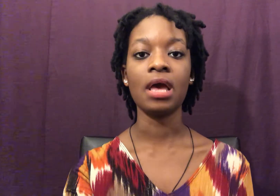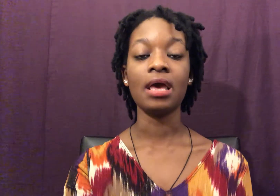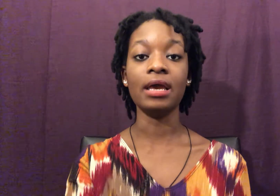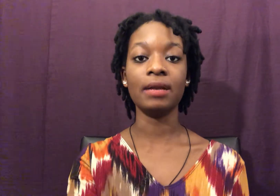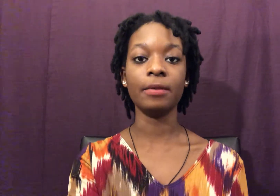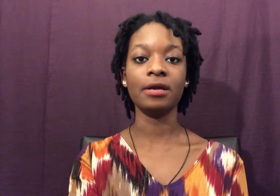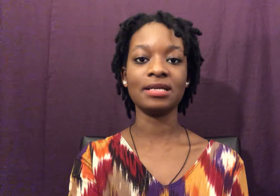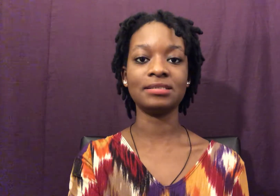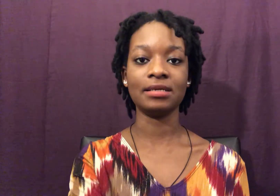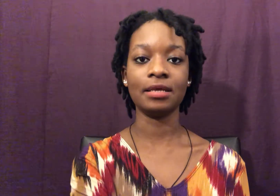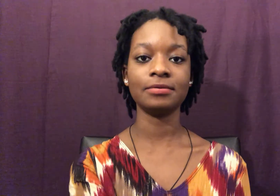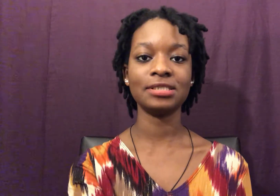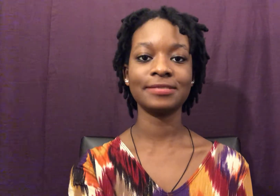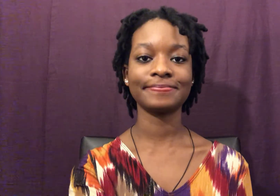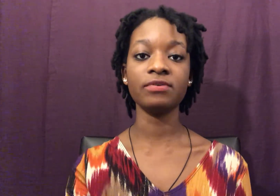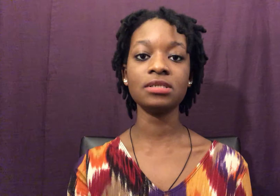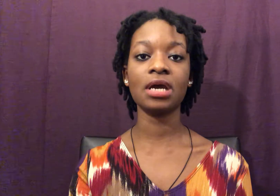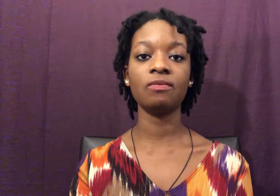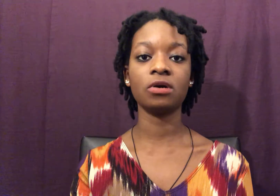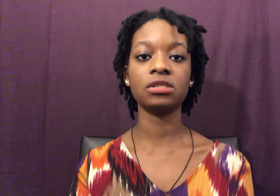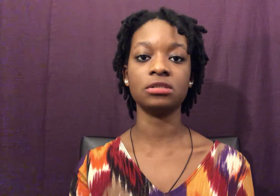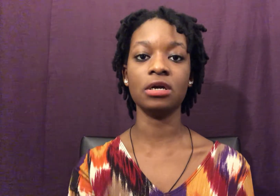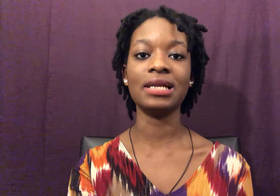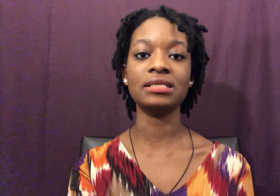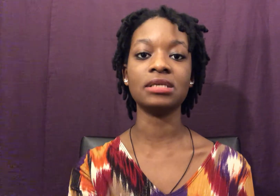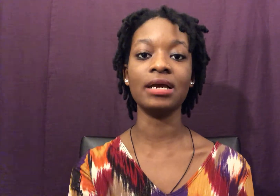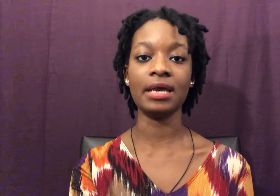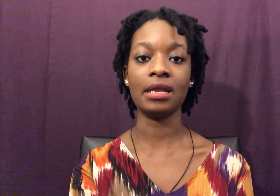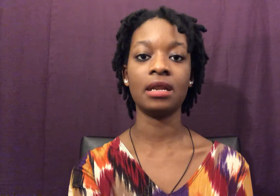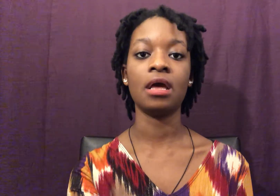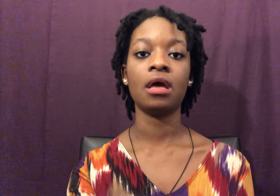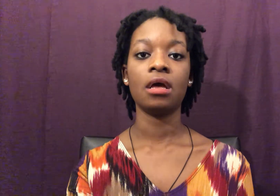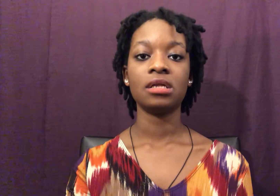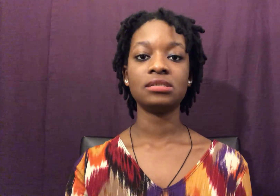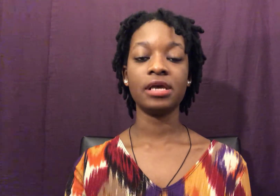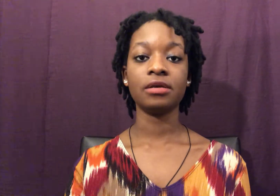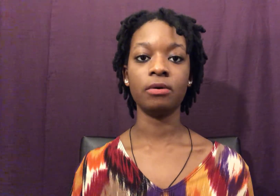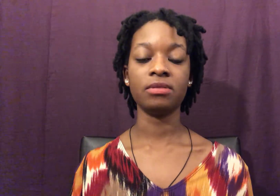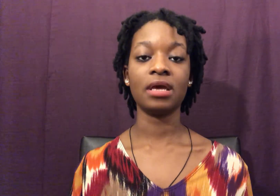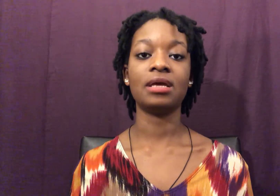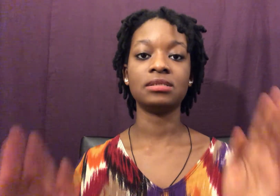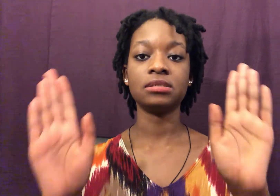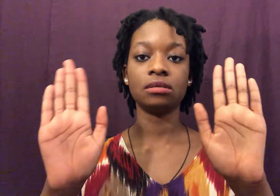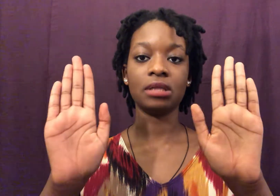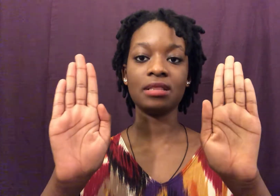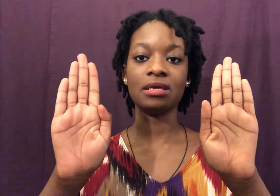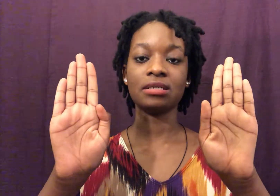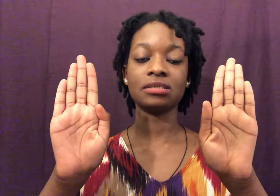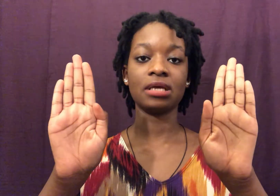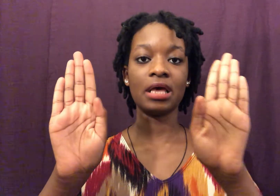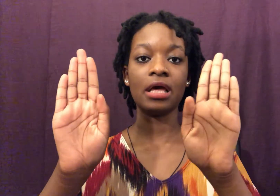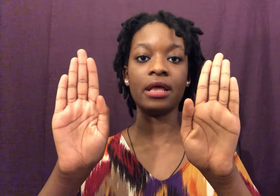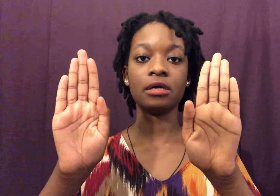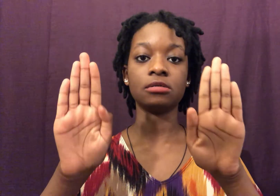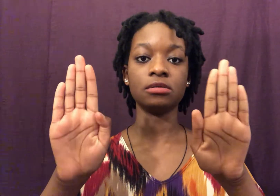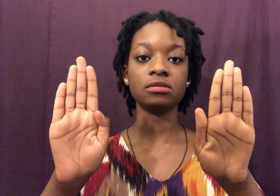in American Sign Language. First sign we're going to learn is again. Take both hands like this in a closed